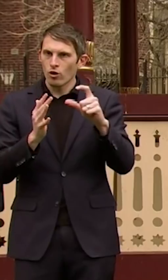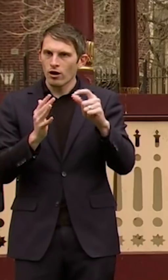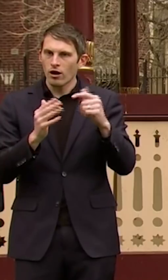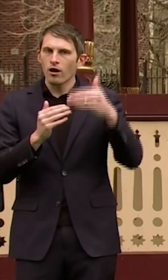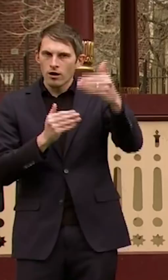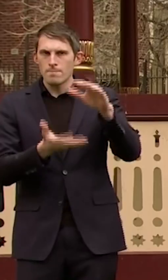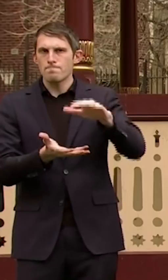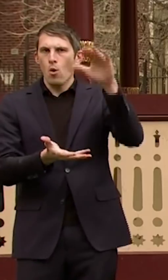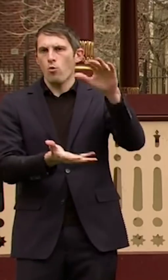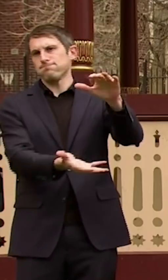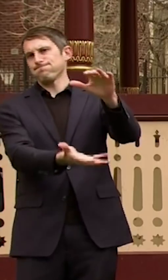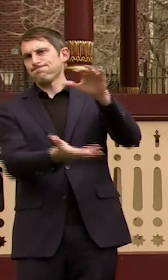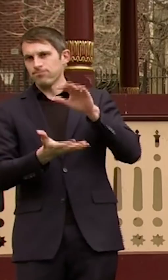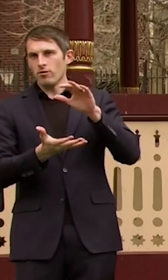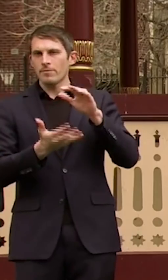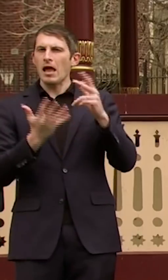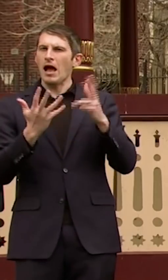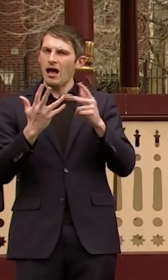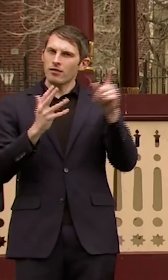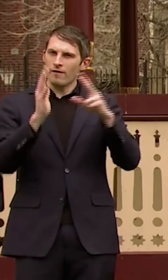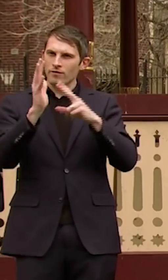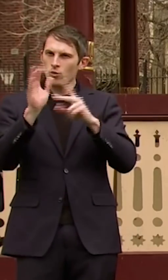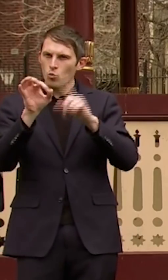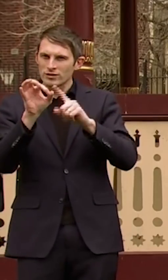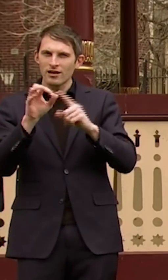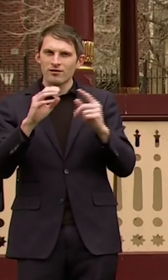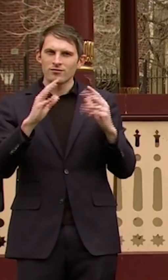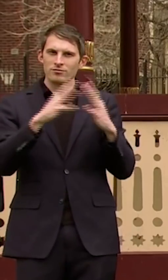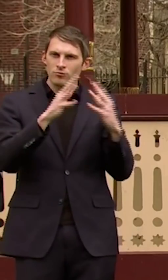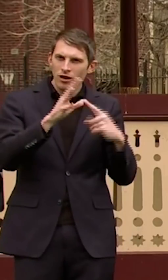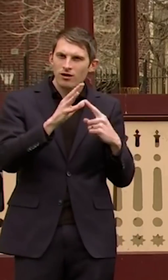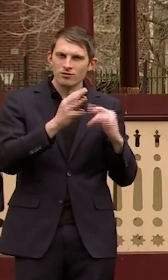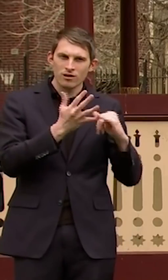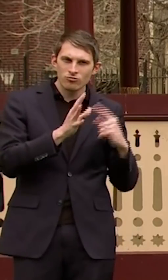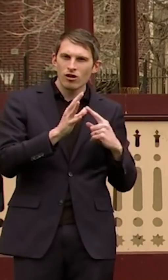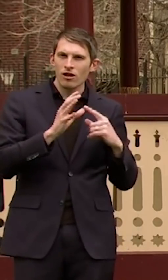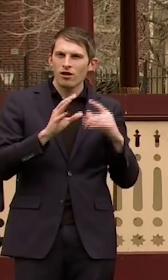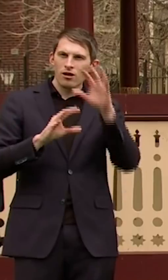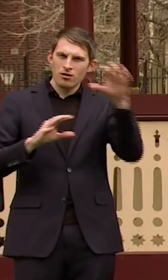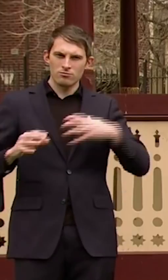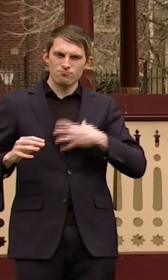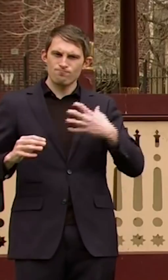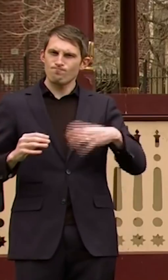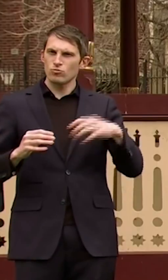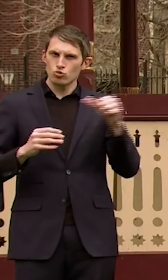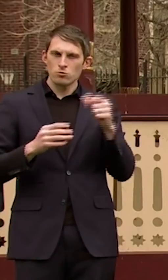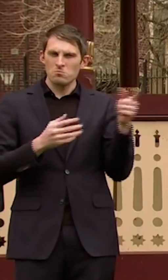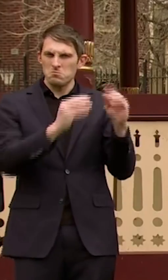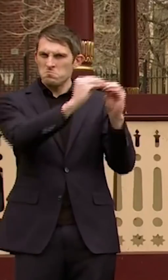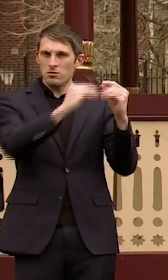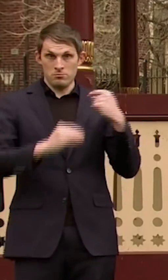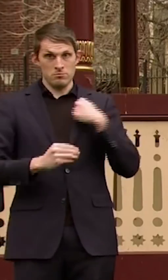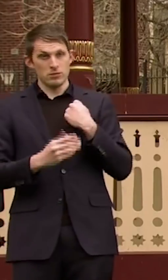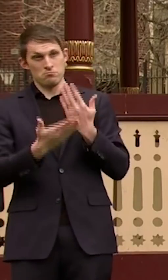like 340,000 doses that have not come to Victoria that ought to have. That would mean we were closer to 70%. It would mean we were